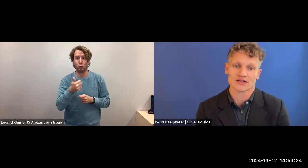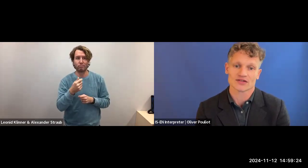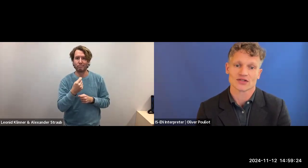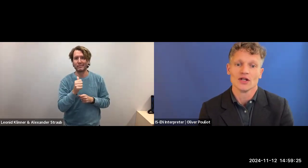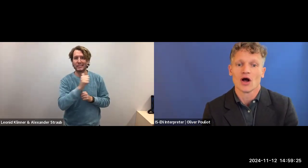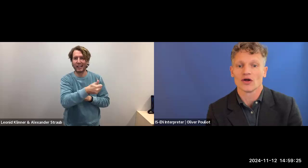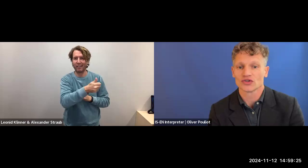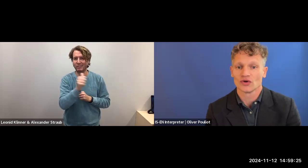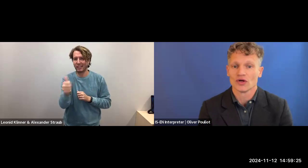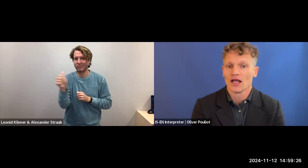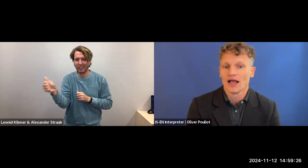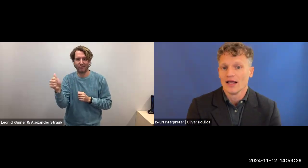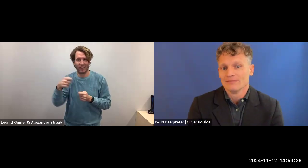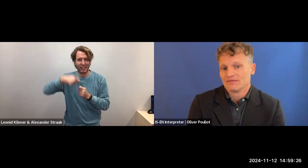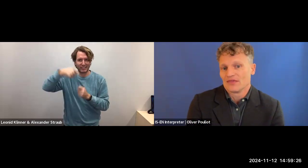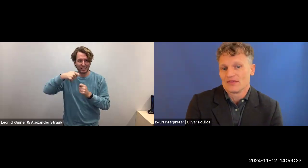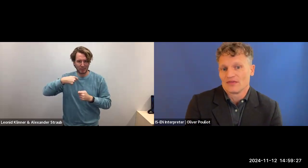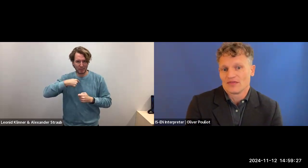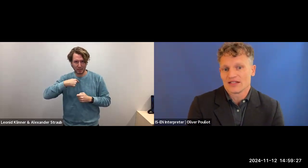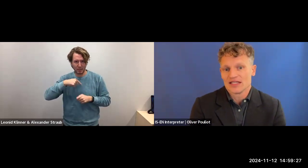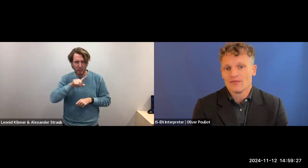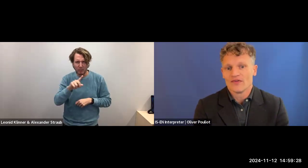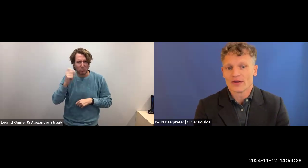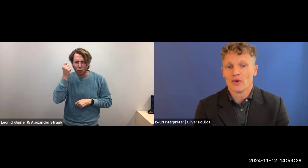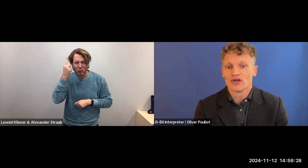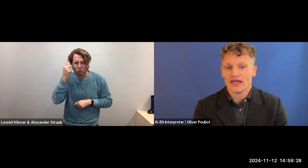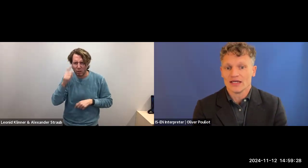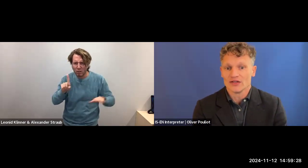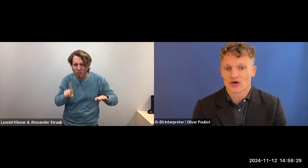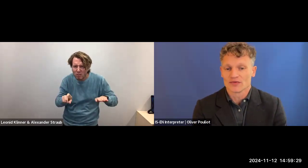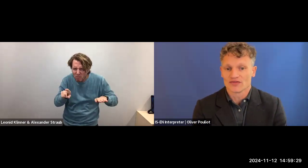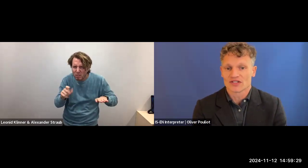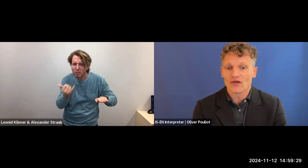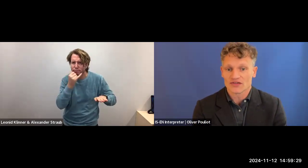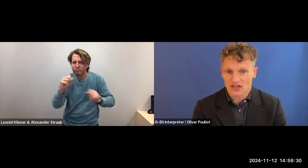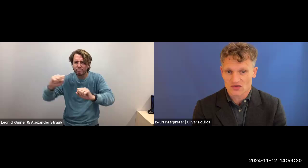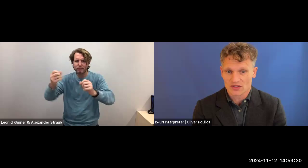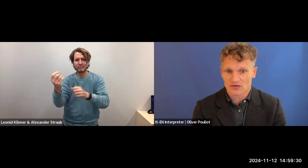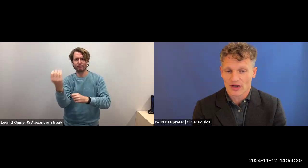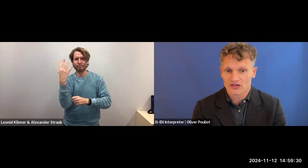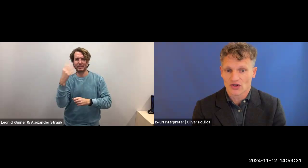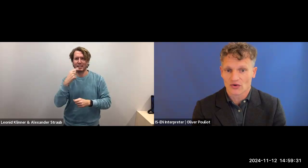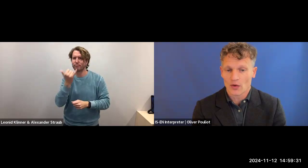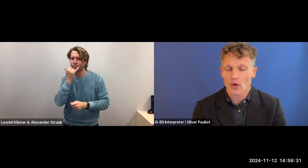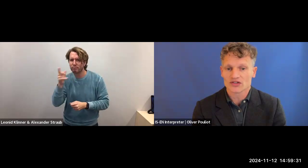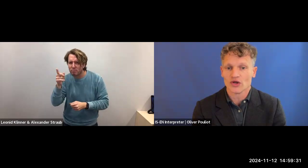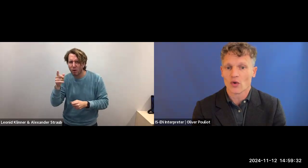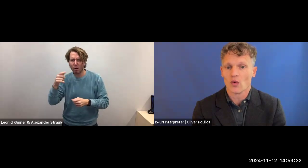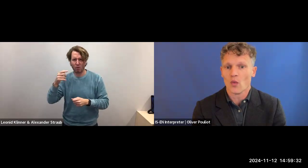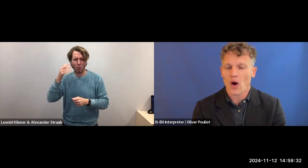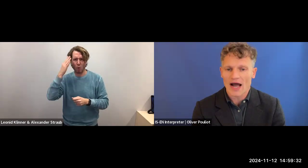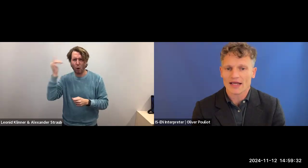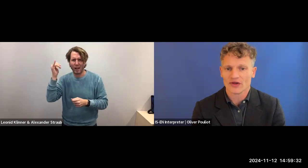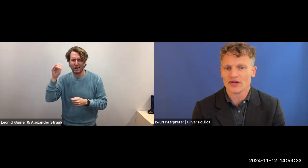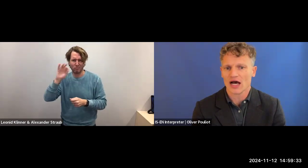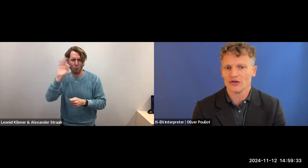receptive tasks. Also, they seem very motivated in terms of self-assessment, right? So they want to